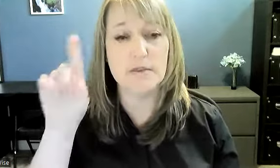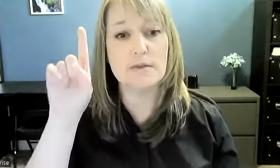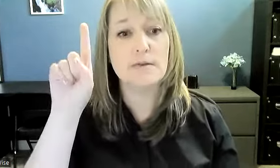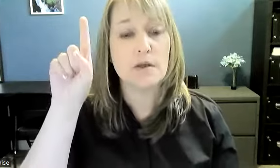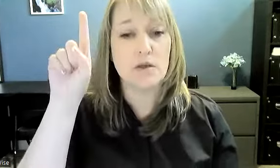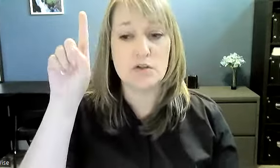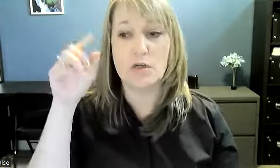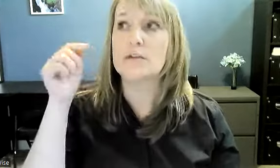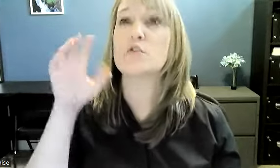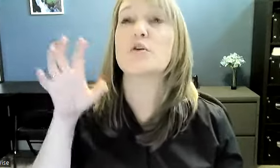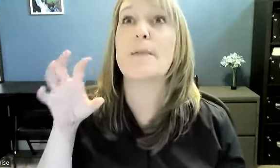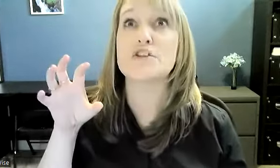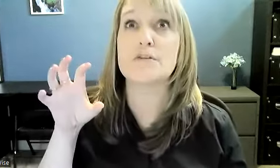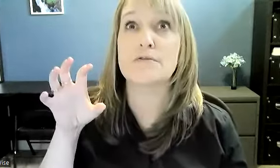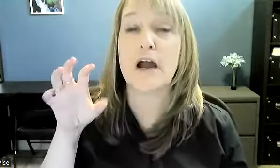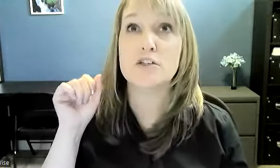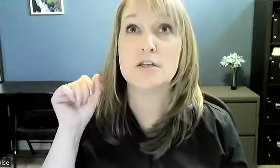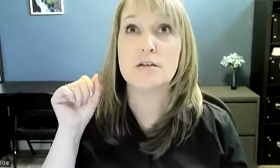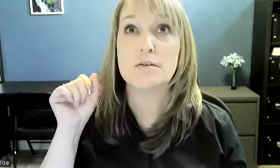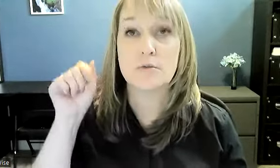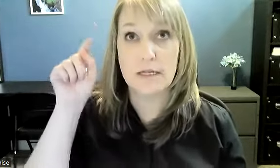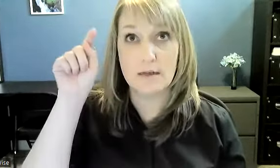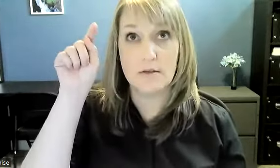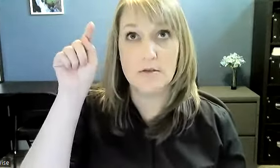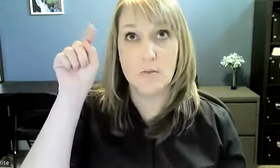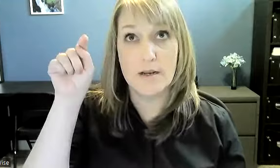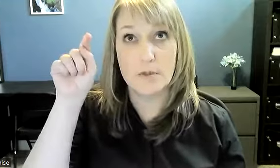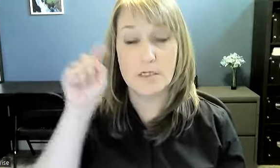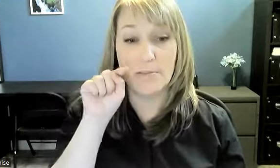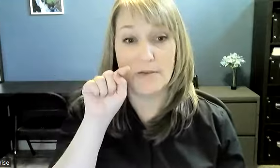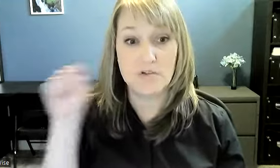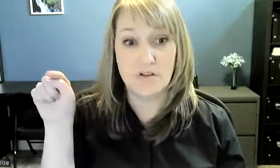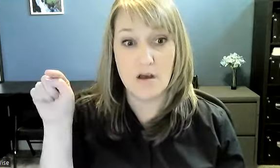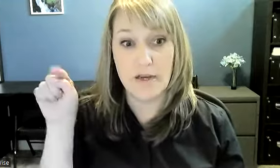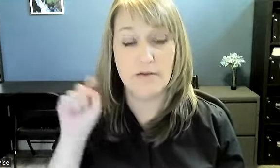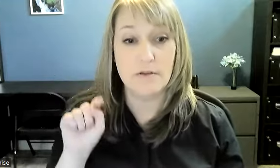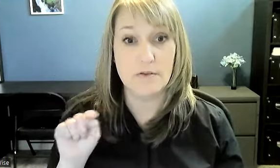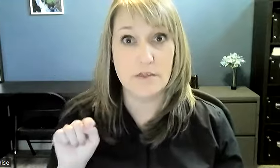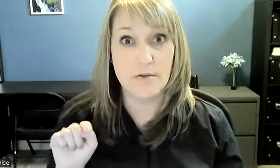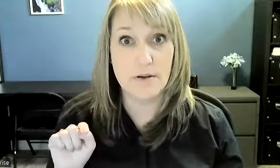this. You start, so if you imagine a fraction written, there's one number on top, then there's a line, then there's another